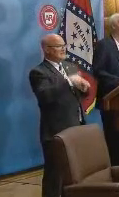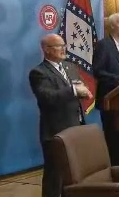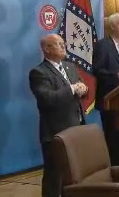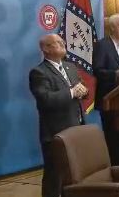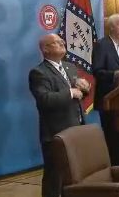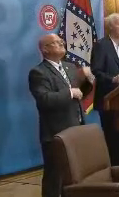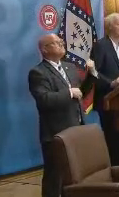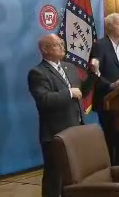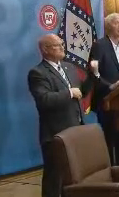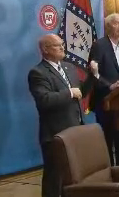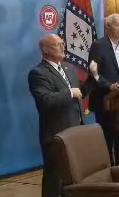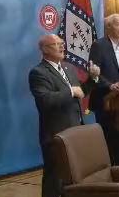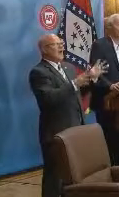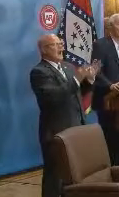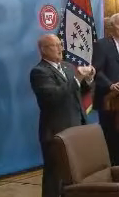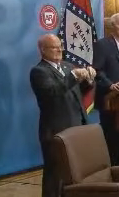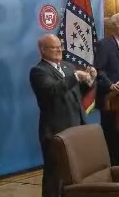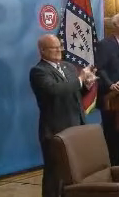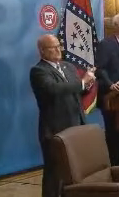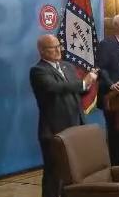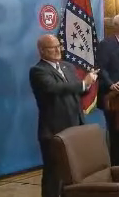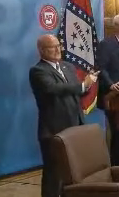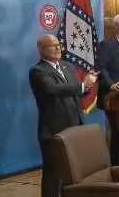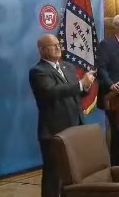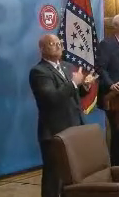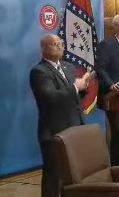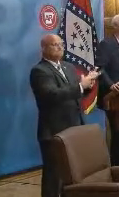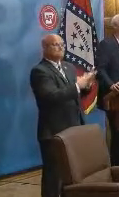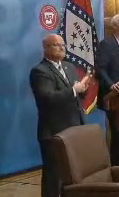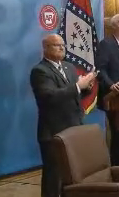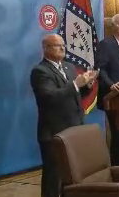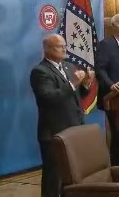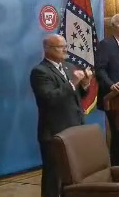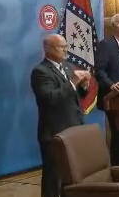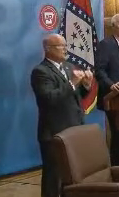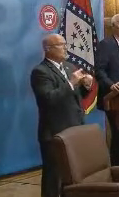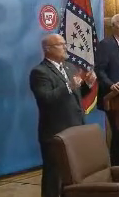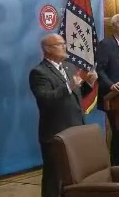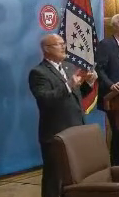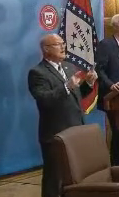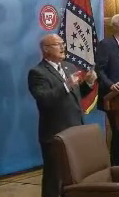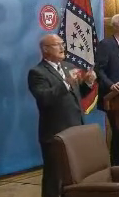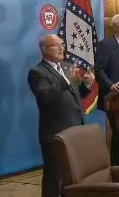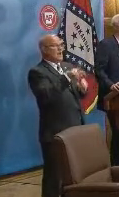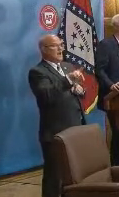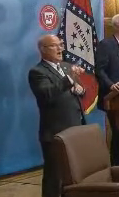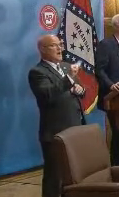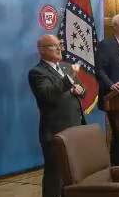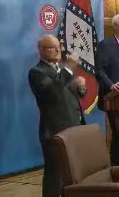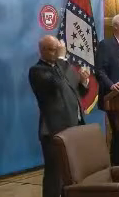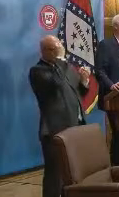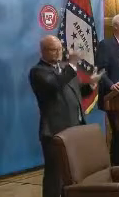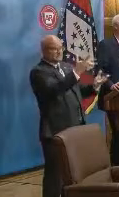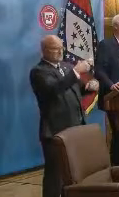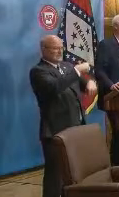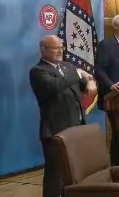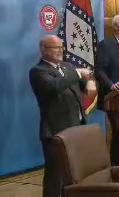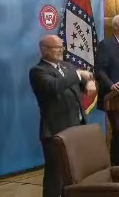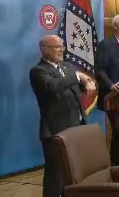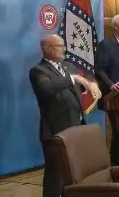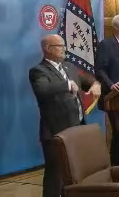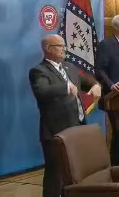continuing meeting with them this week and continuing our conversation, but there's no update in terms of the time